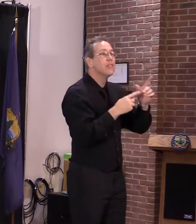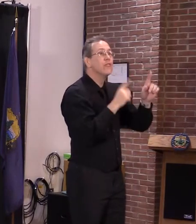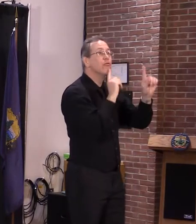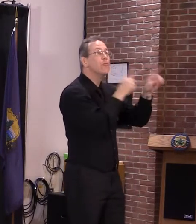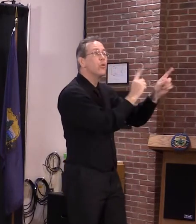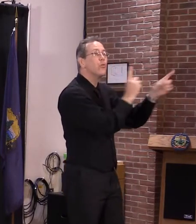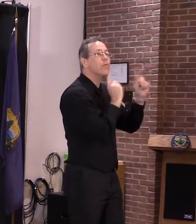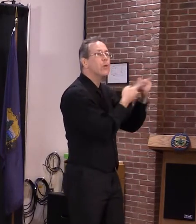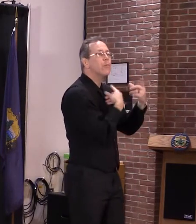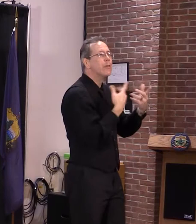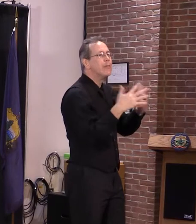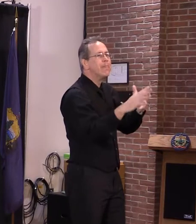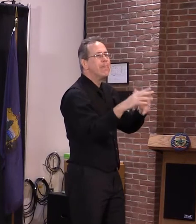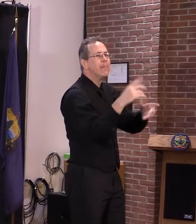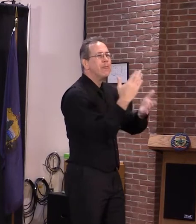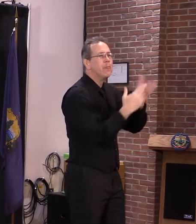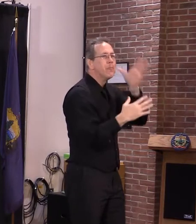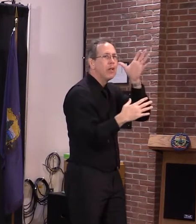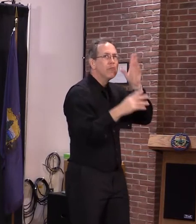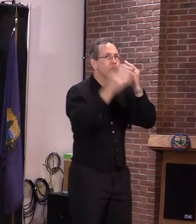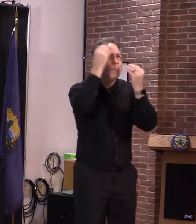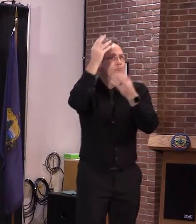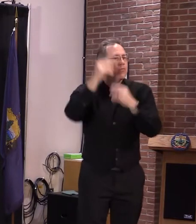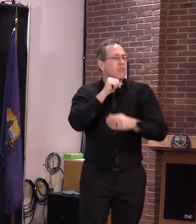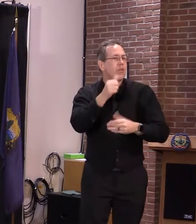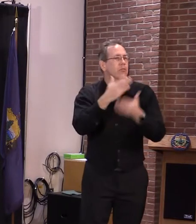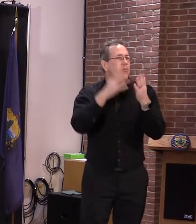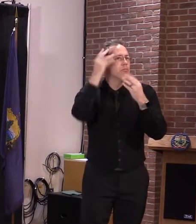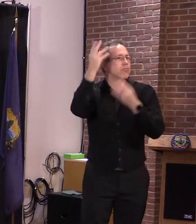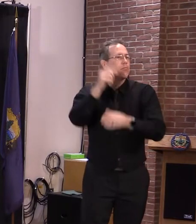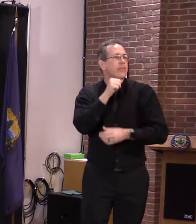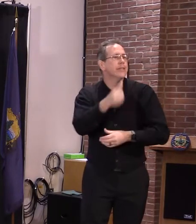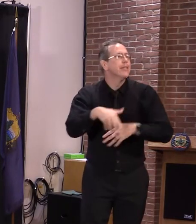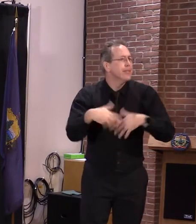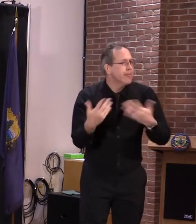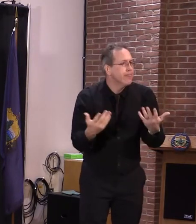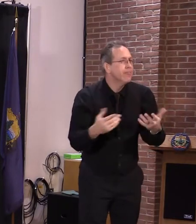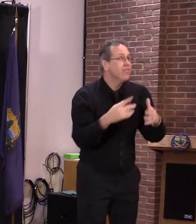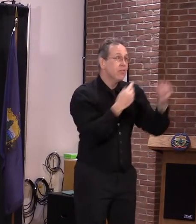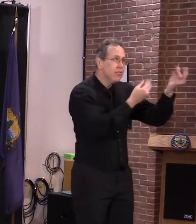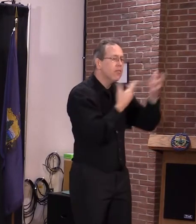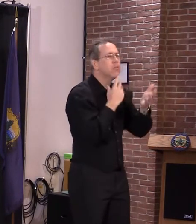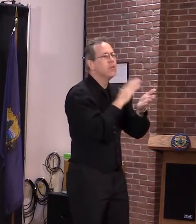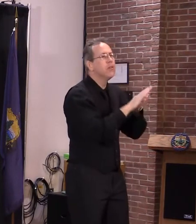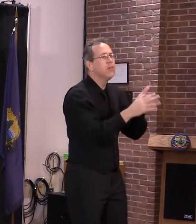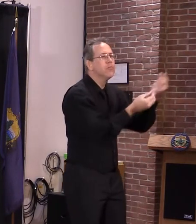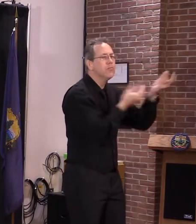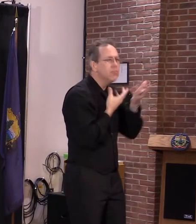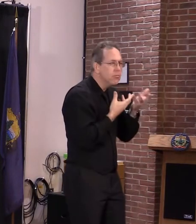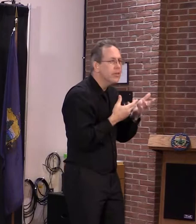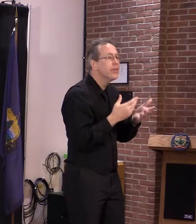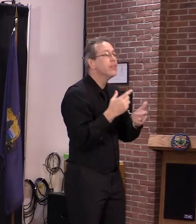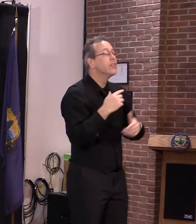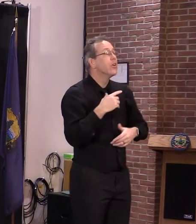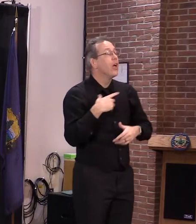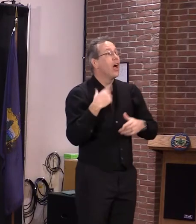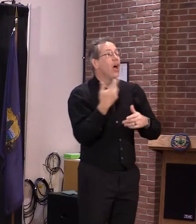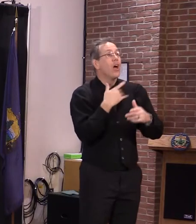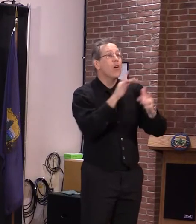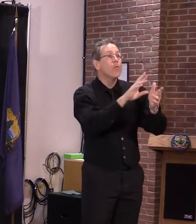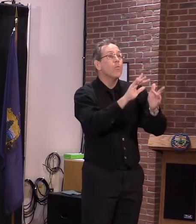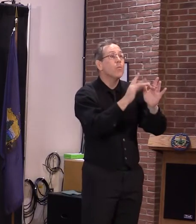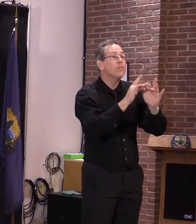be directly attributed to schools. As a result, we stopped updating the school report on the Health Department website as of January 10th.